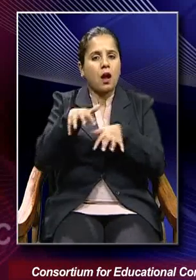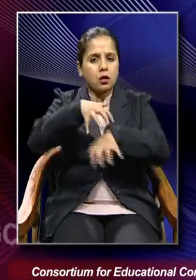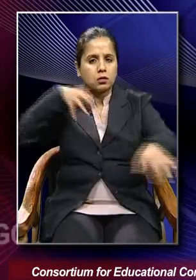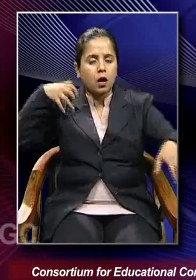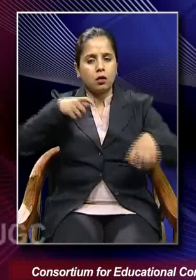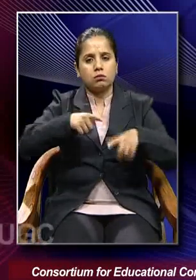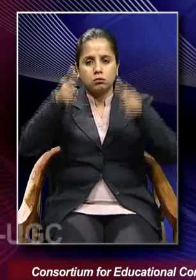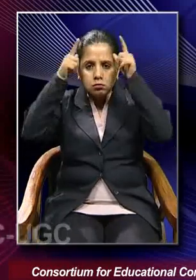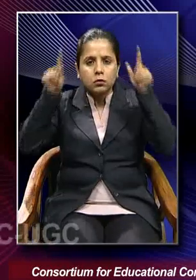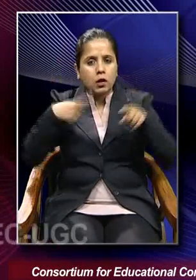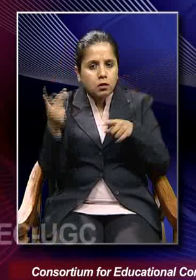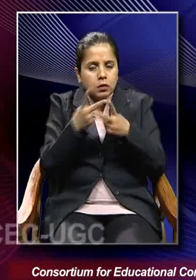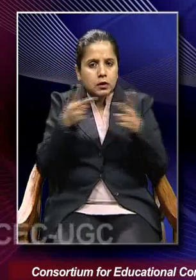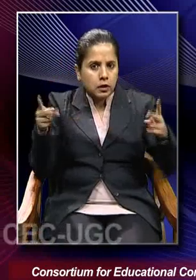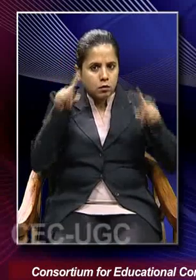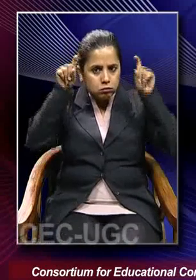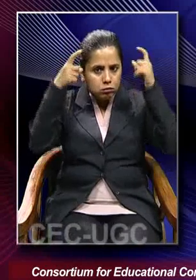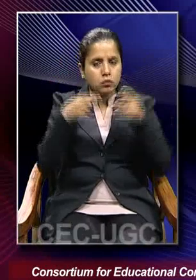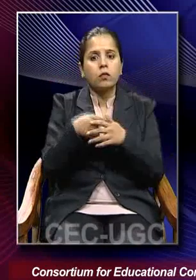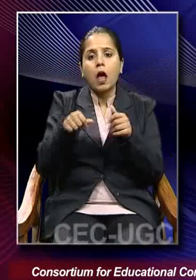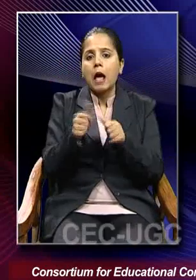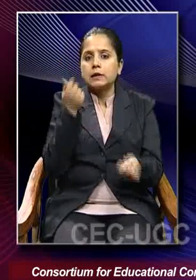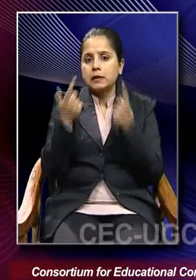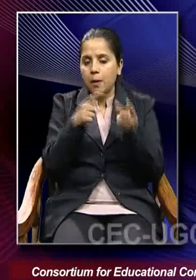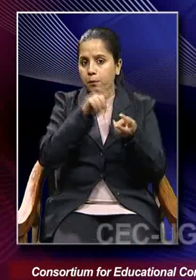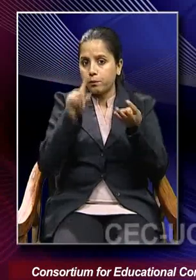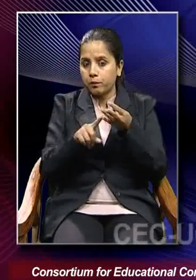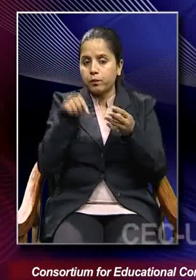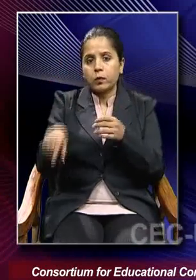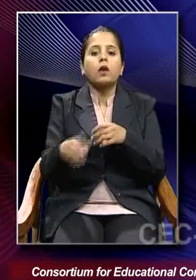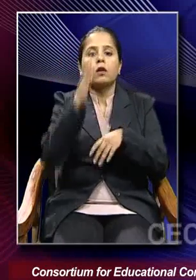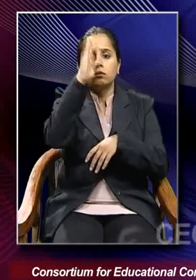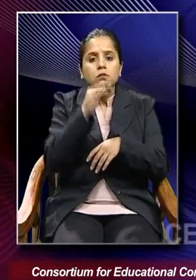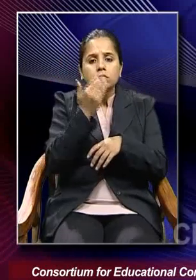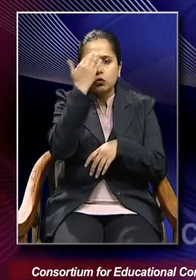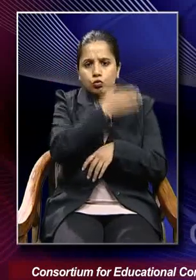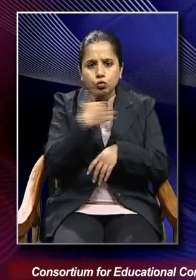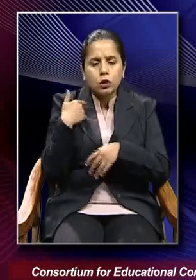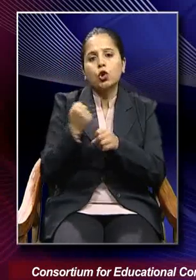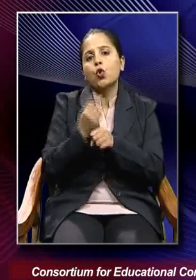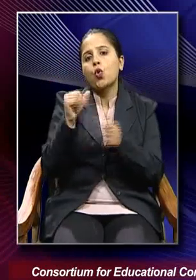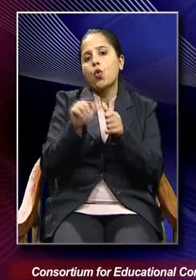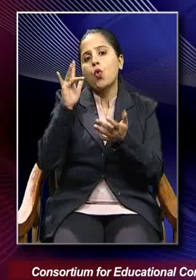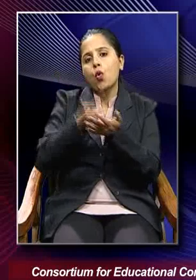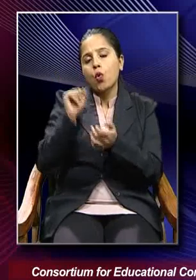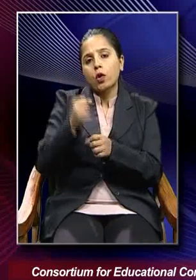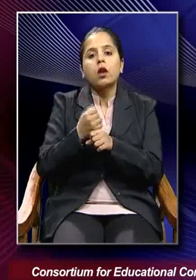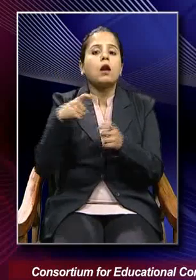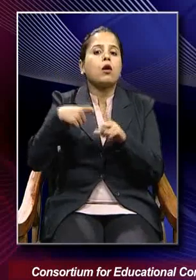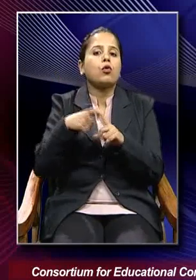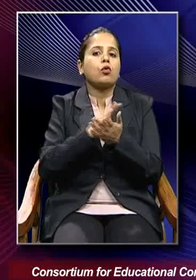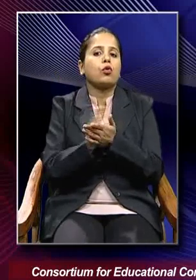Assam, Manas Wildlife Sanctuary, Assam, Churches and Convents of Goa, Khajuraho Group